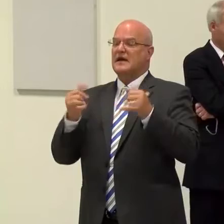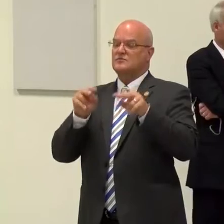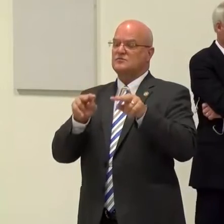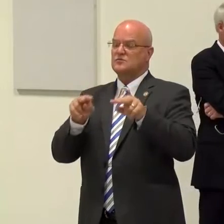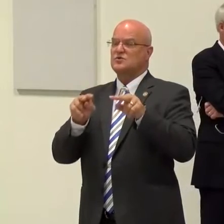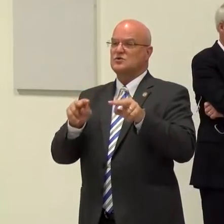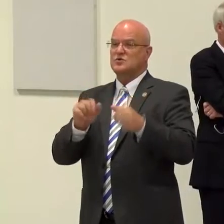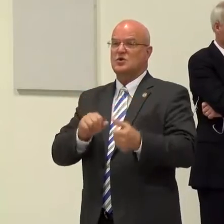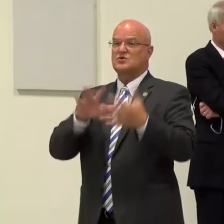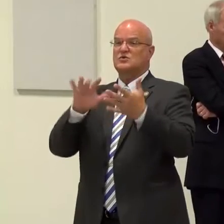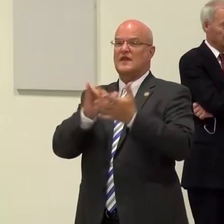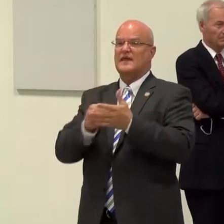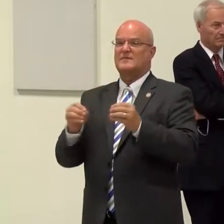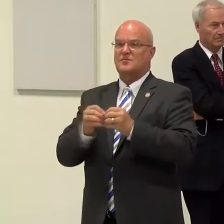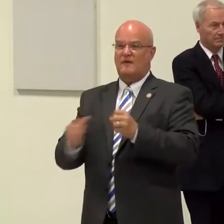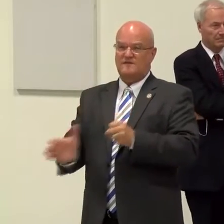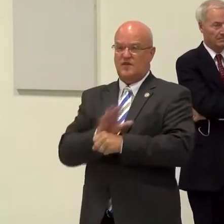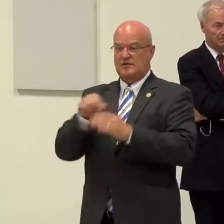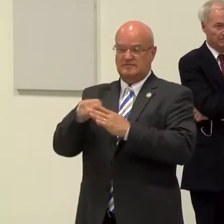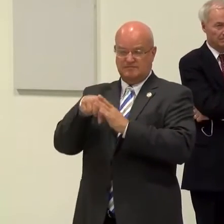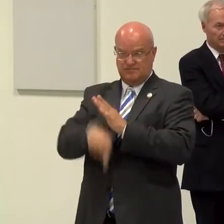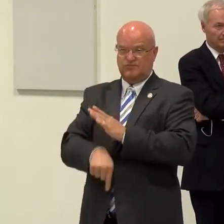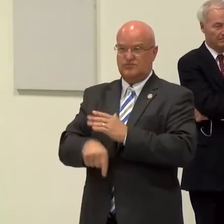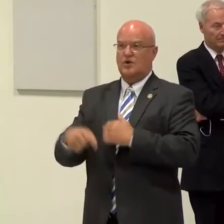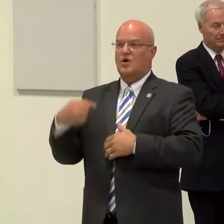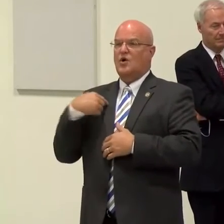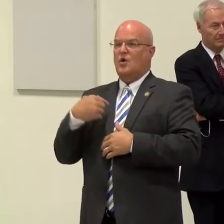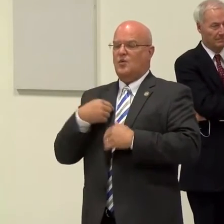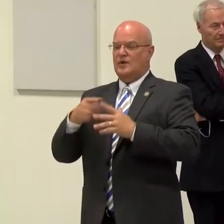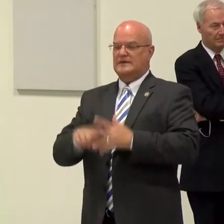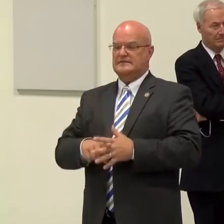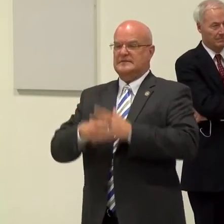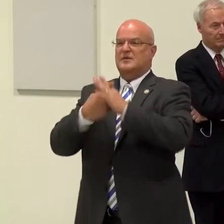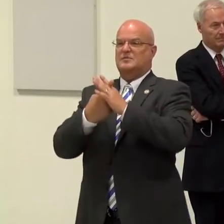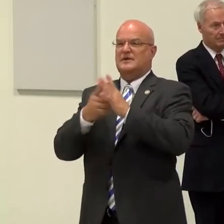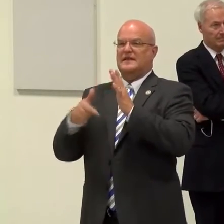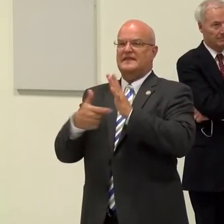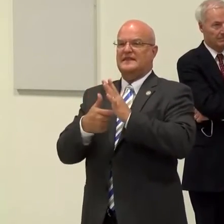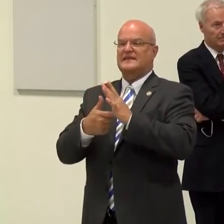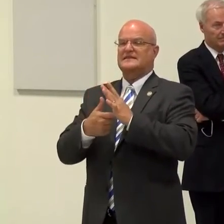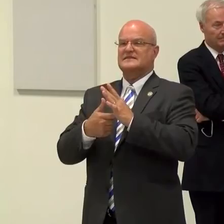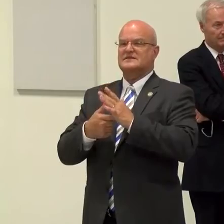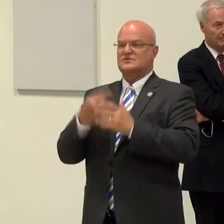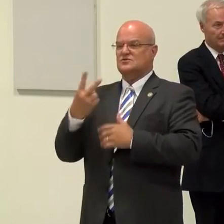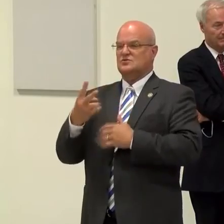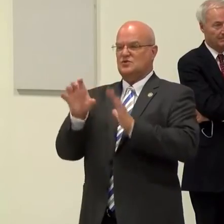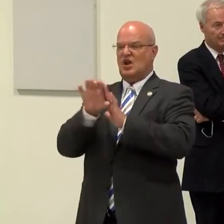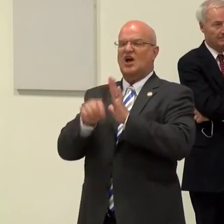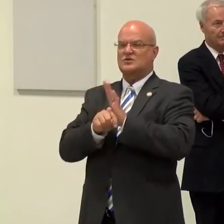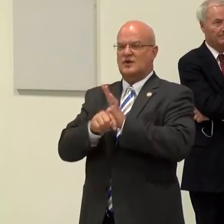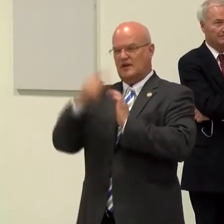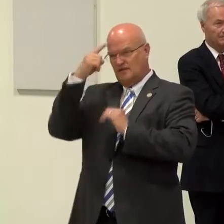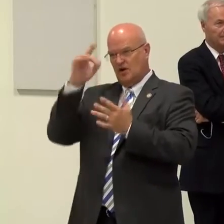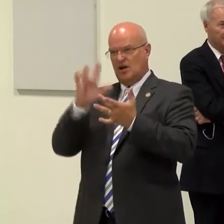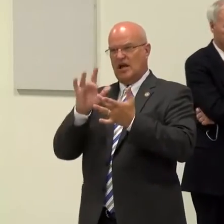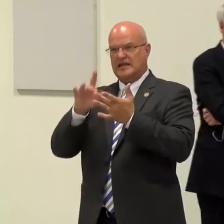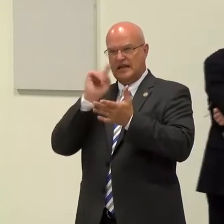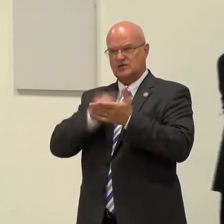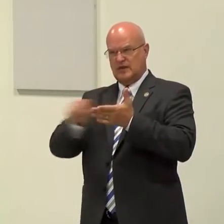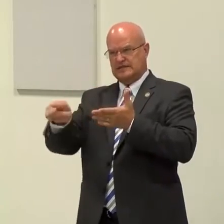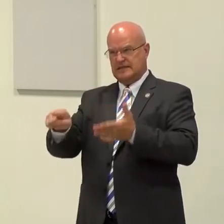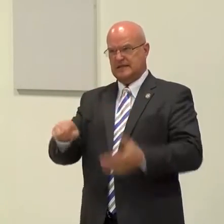looking to address those more fully as we implement these two contracts for contact